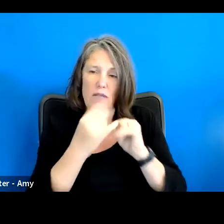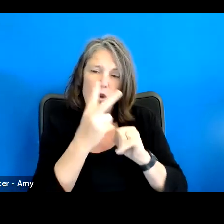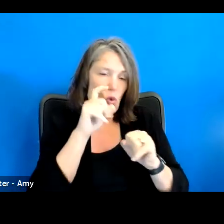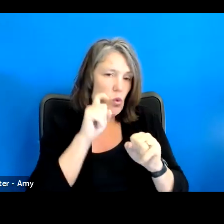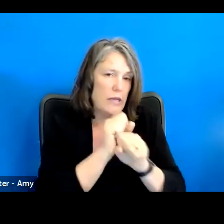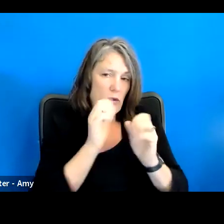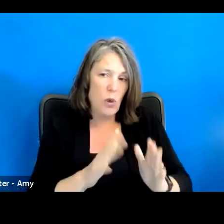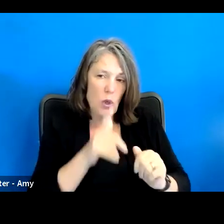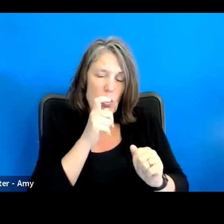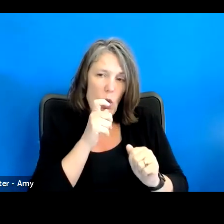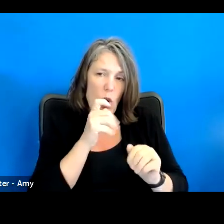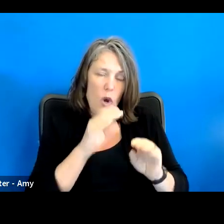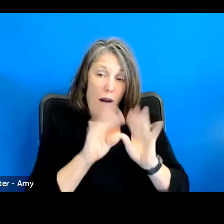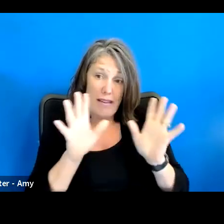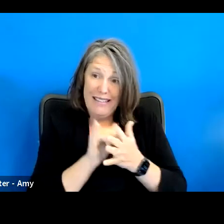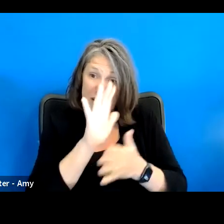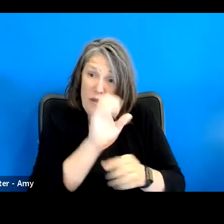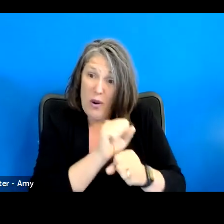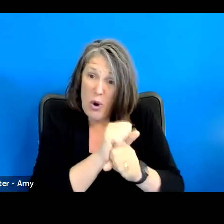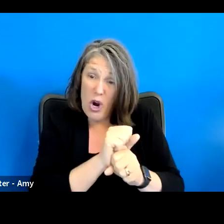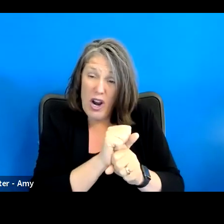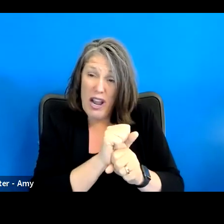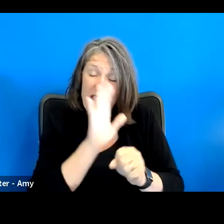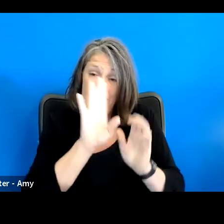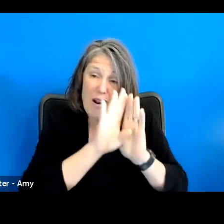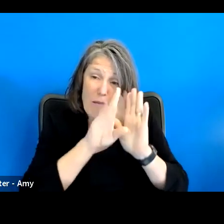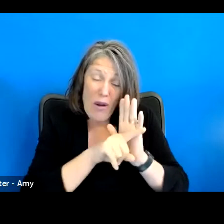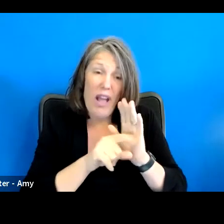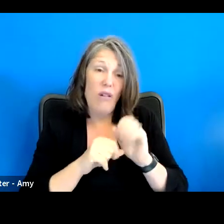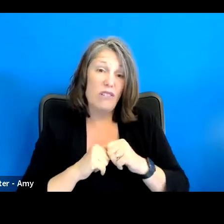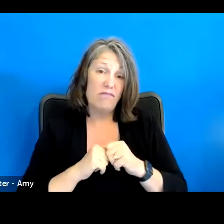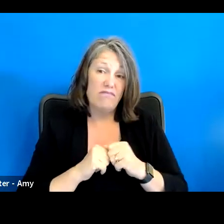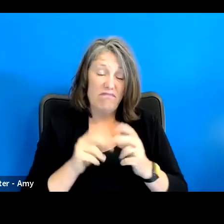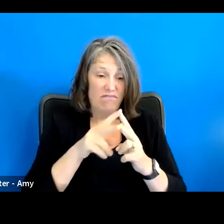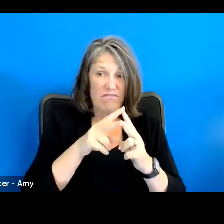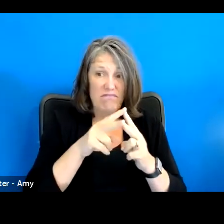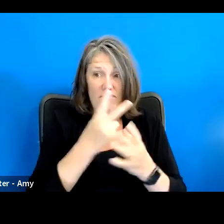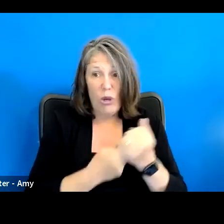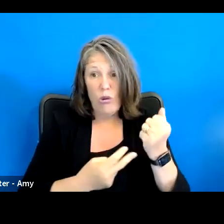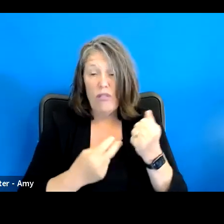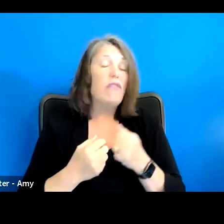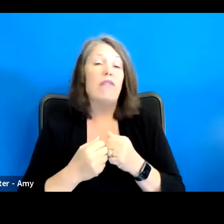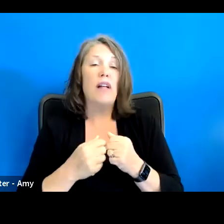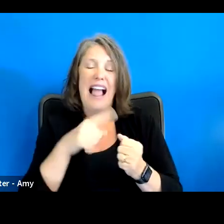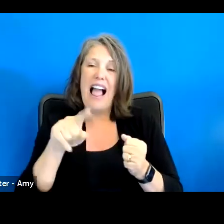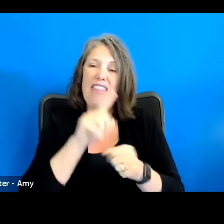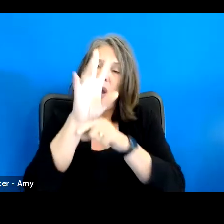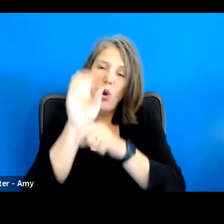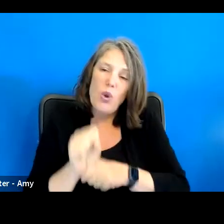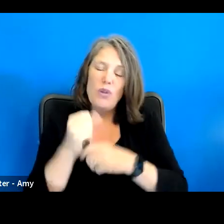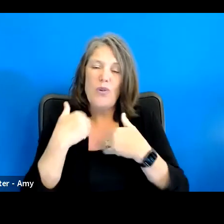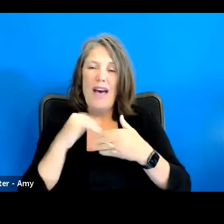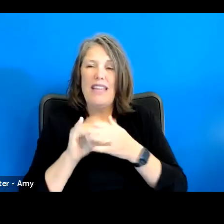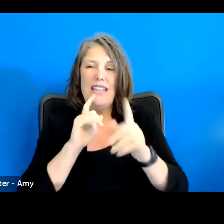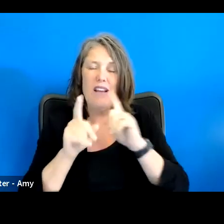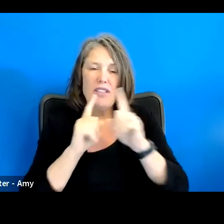who obviously this was their work and their backgrounds. And so they were used to having these conversations. They were